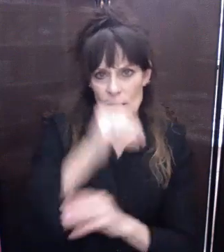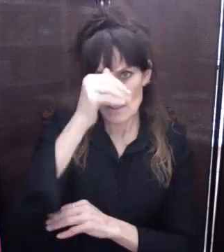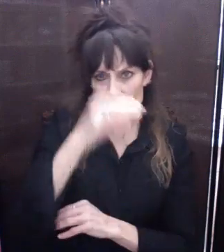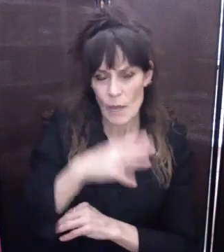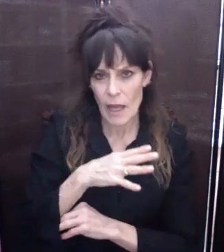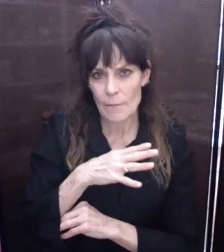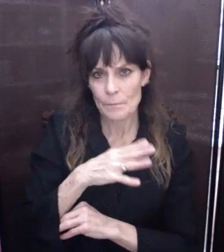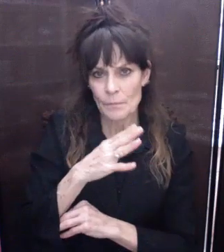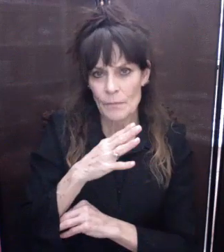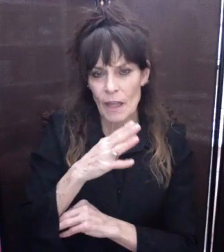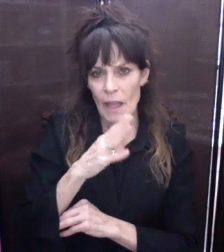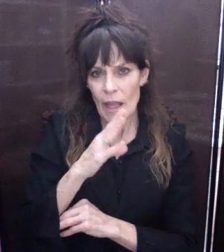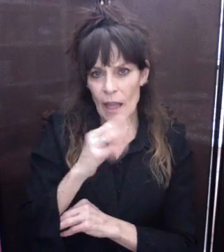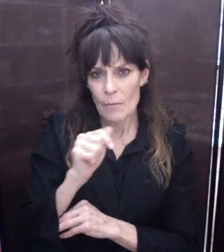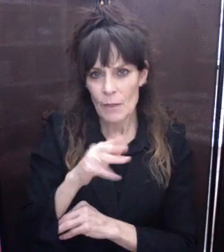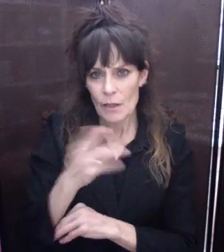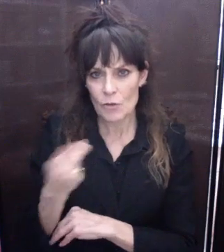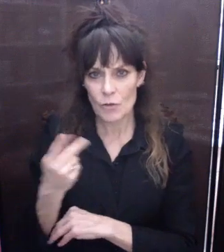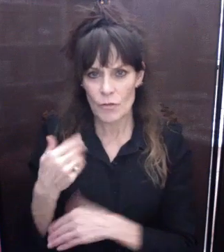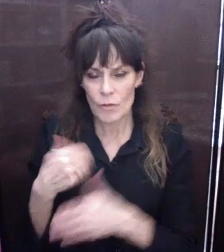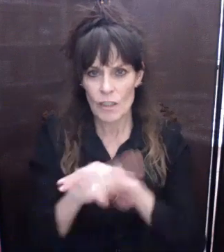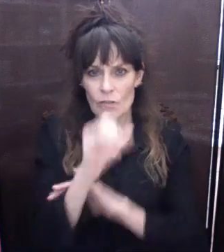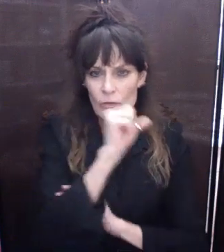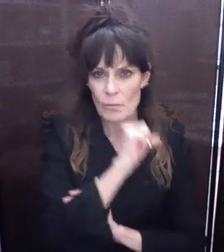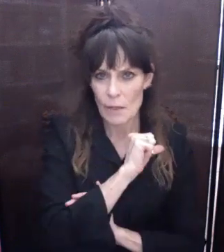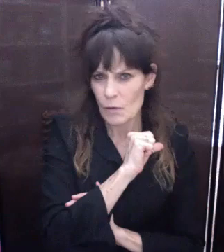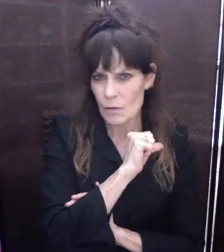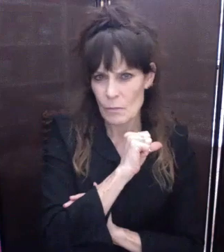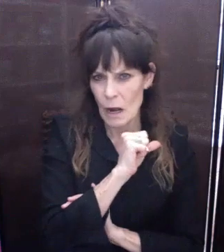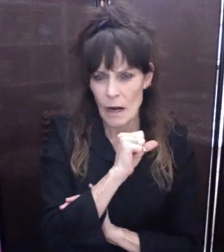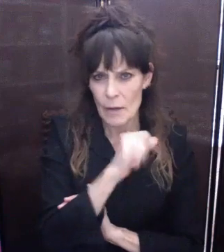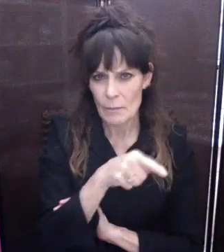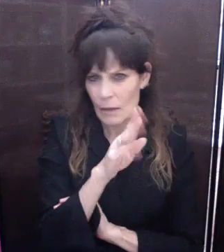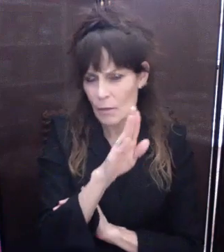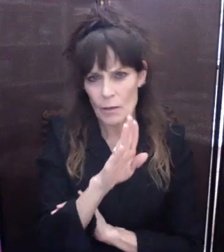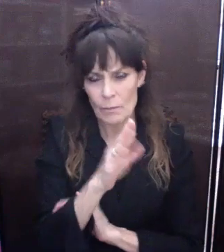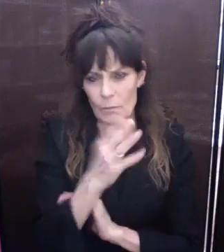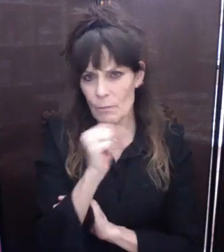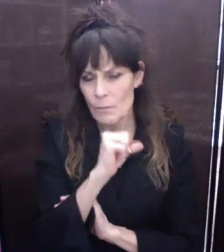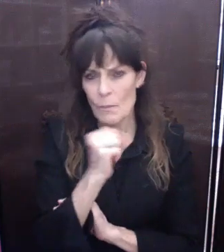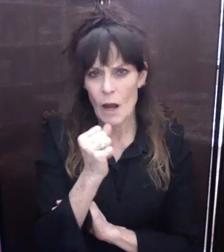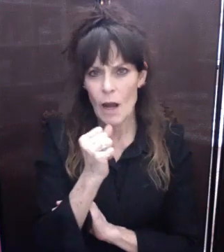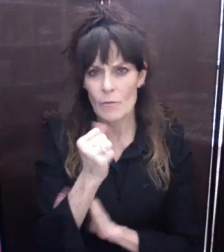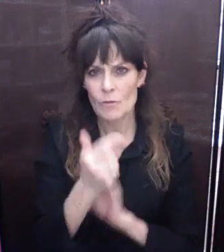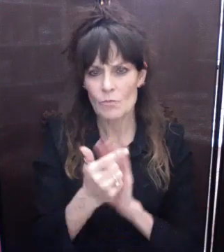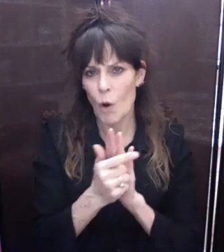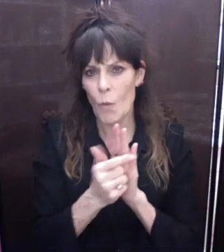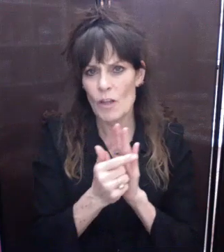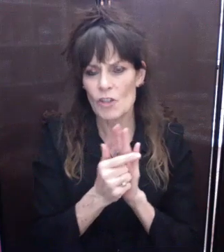what must have been a pub or a bar or something at the time, Prohibition, I guess, whatever, speakeasy. And Bill didn't have a drink, but the guy had a drink